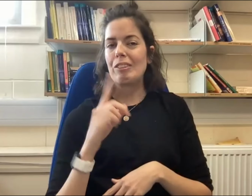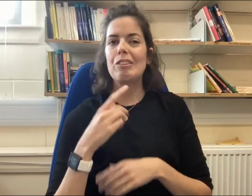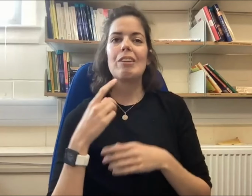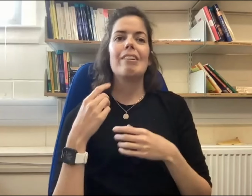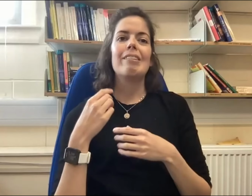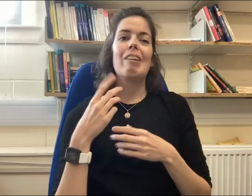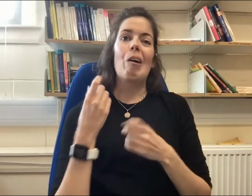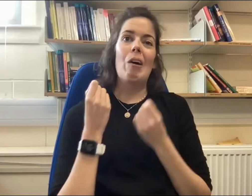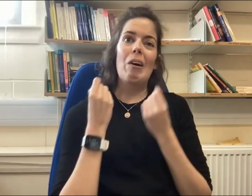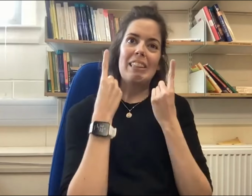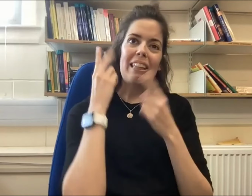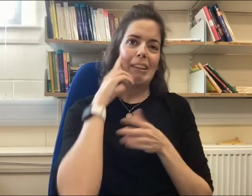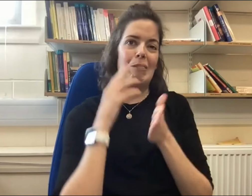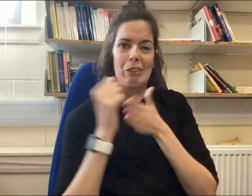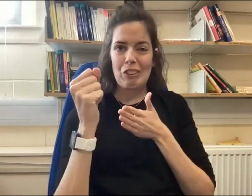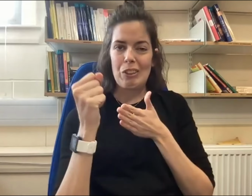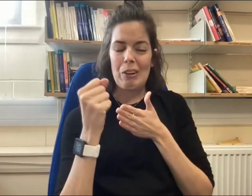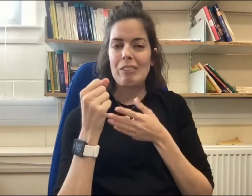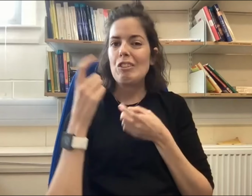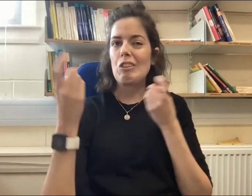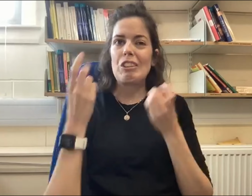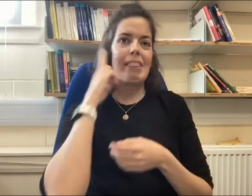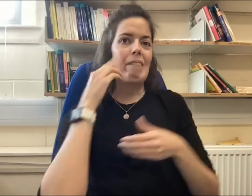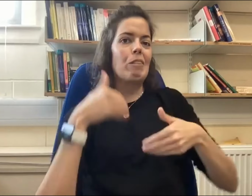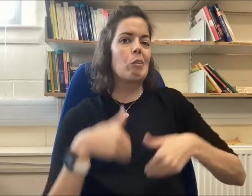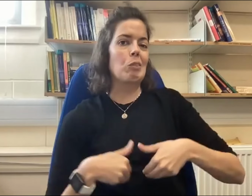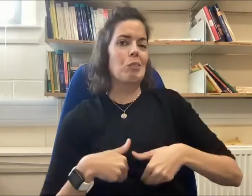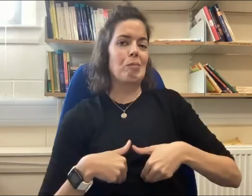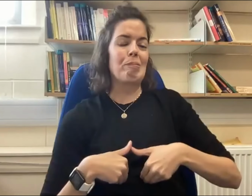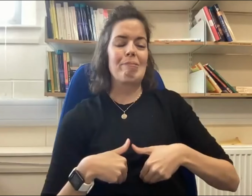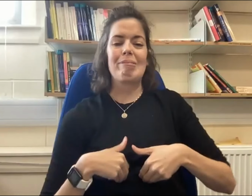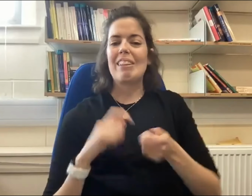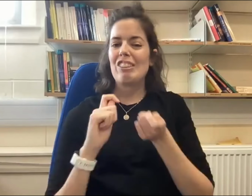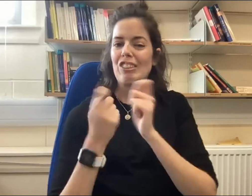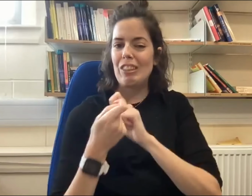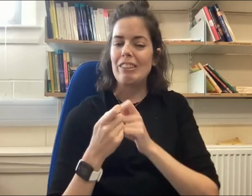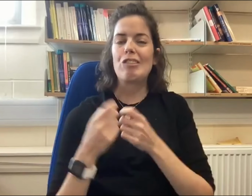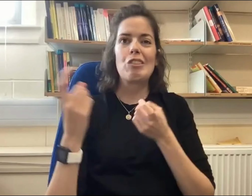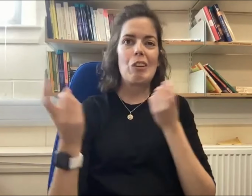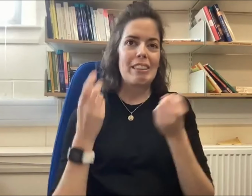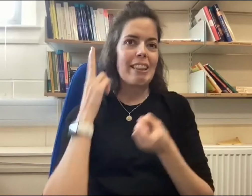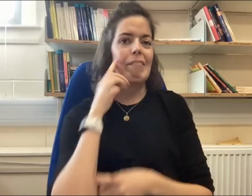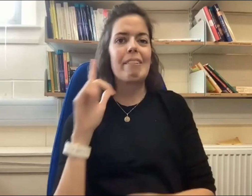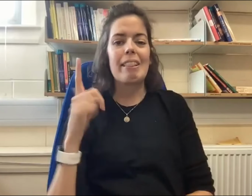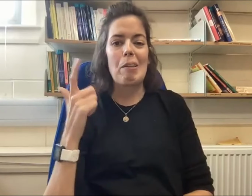called sometimes the Deaf Bible. It's called Understanding Deaf Culture in Search of Deafhood.